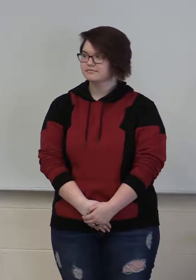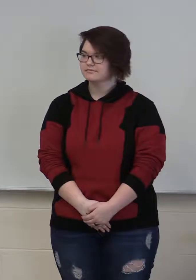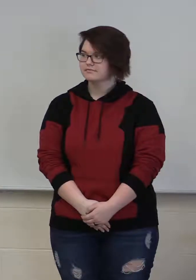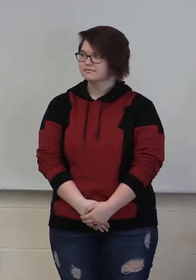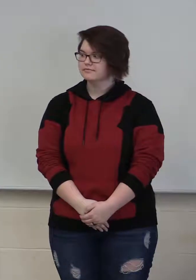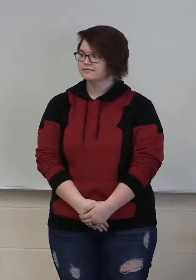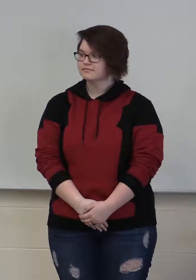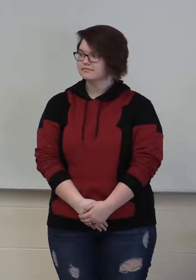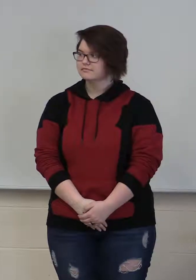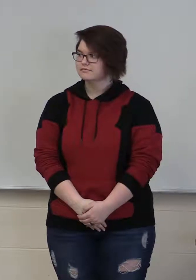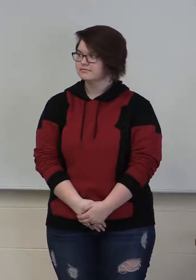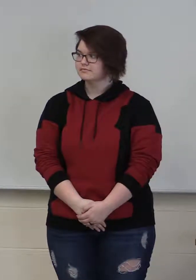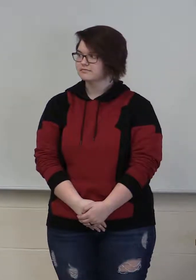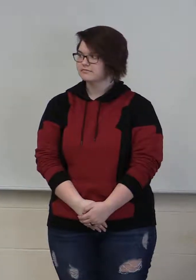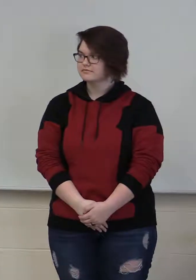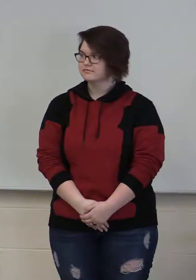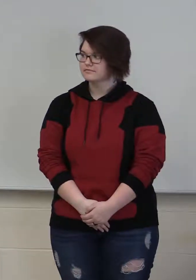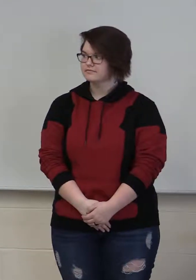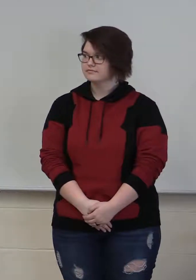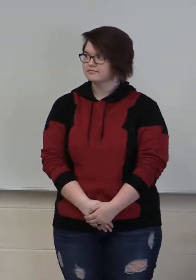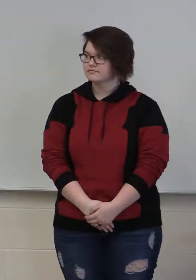For example, what grade are you in turned into what grade you.